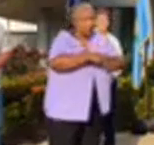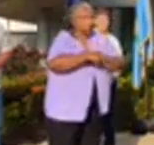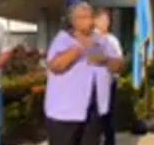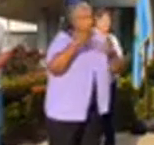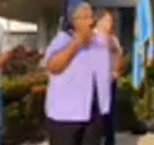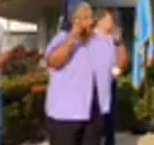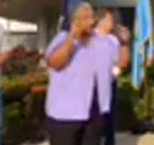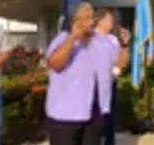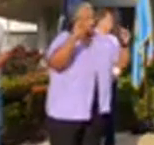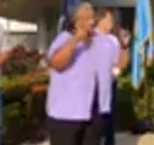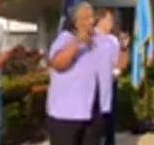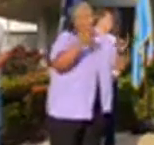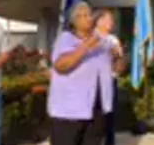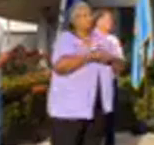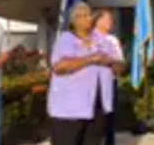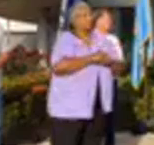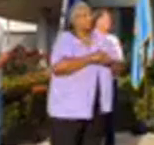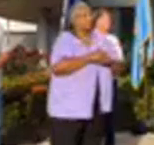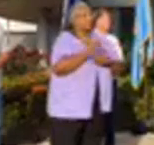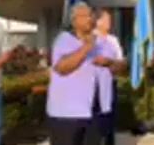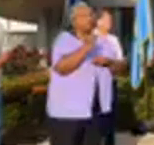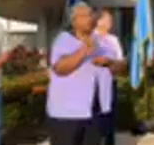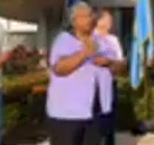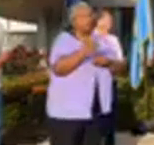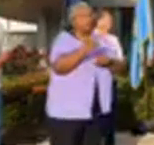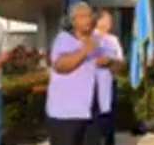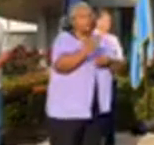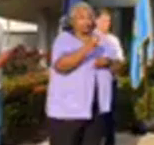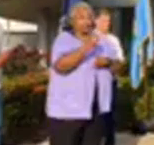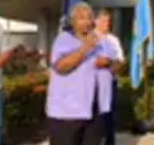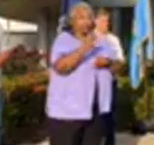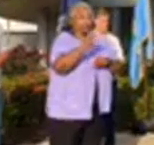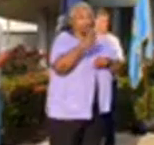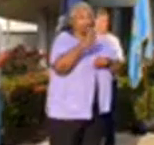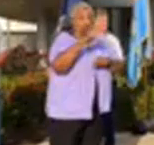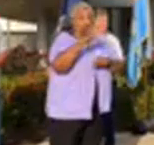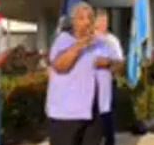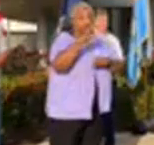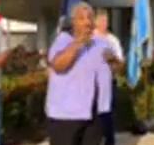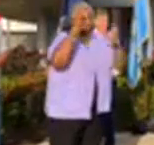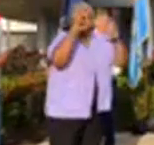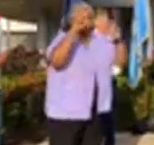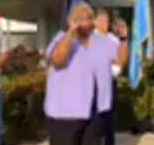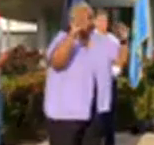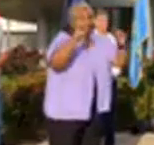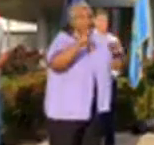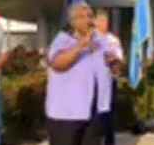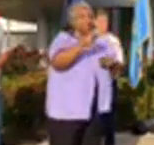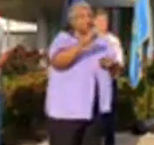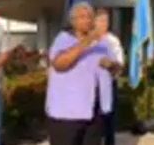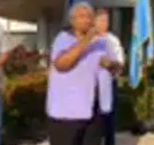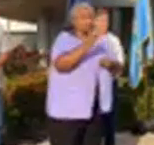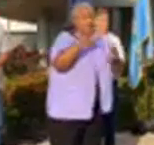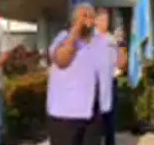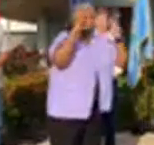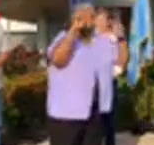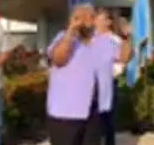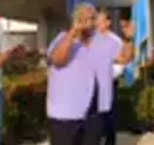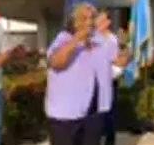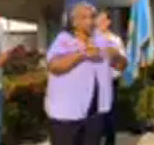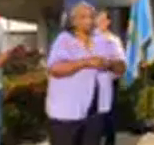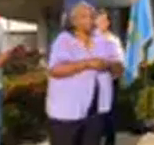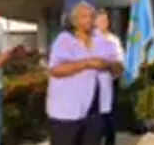Plaquemines Parish President Kirk Lapine, St. Charles Parish President Matthew Jewell, St. John Parish President Jacqueline